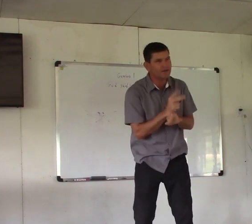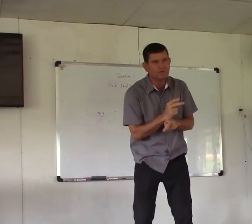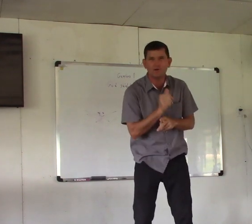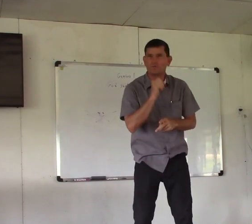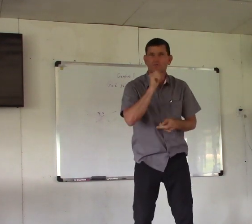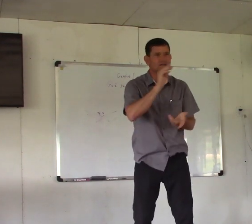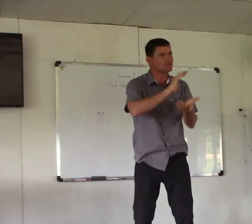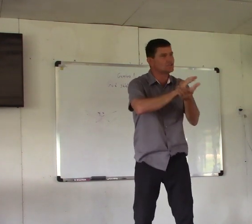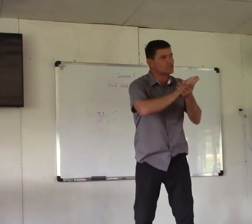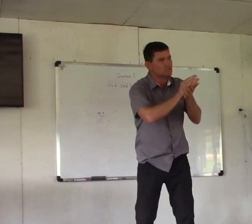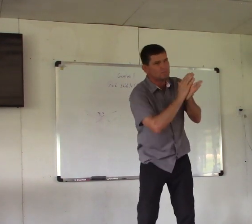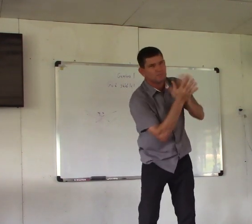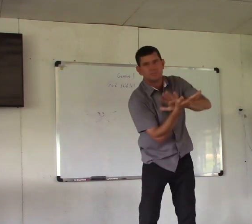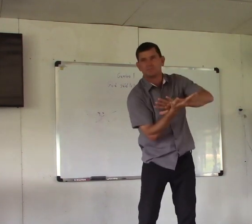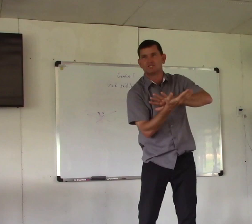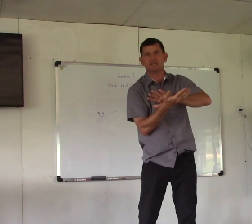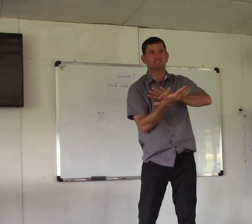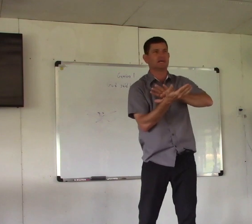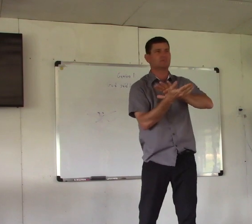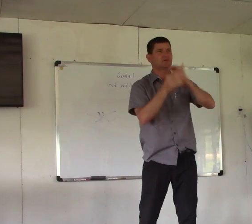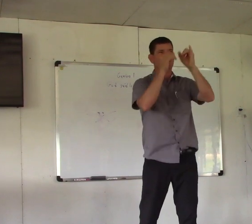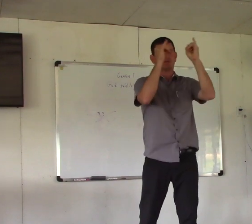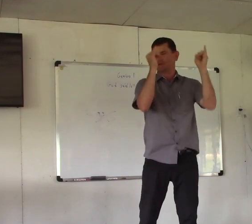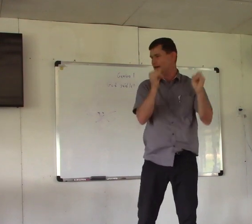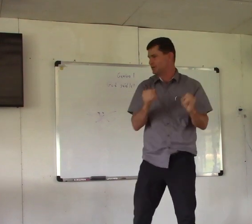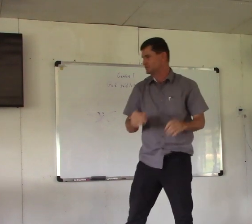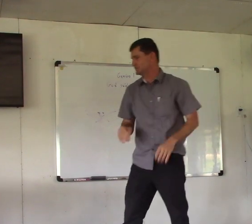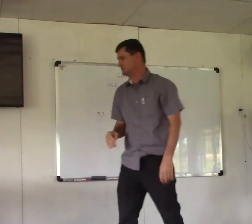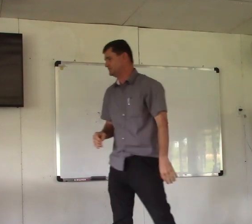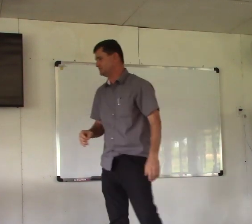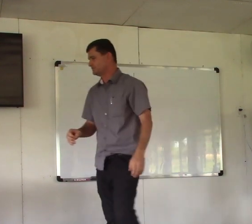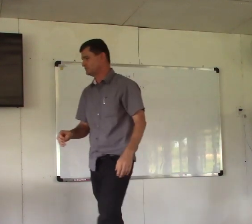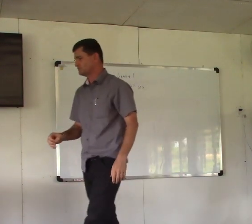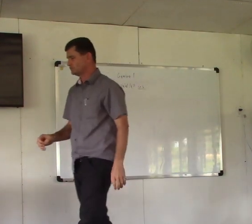careful, you don't change them to idols.